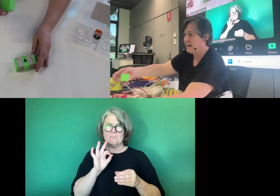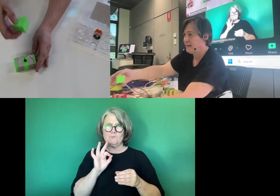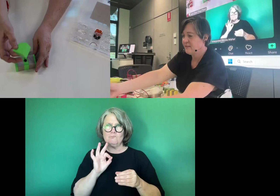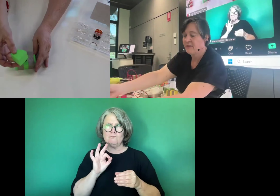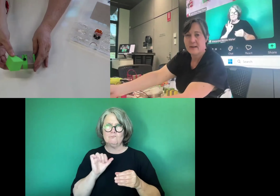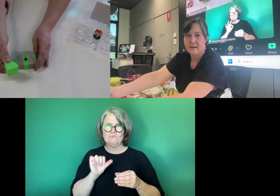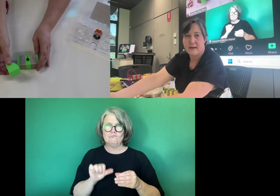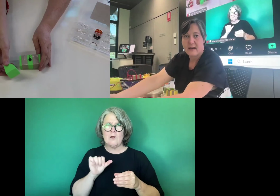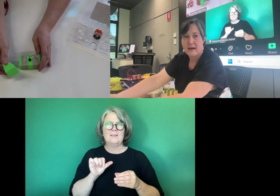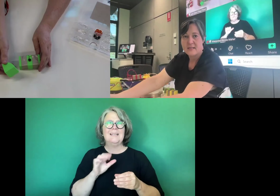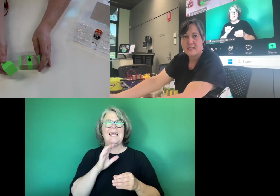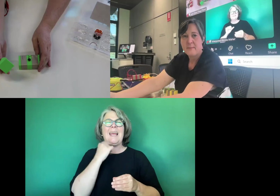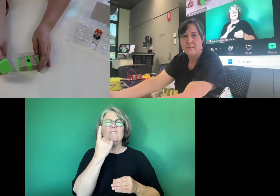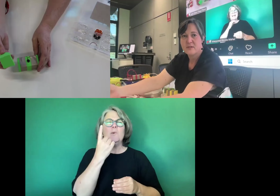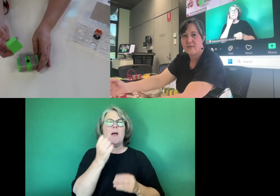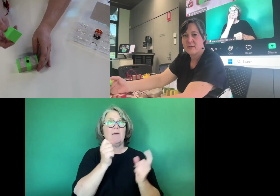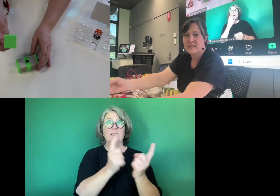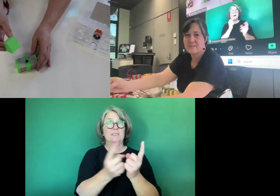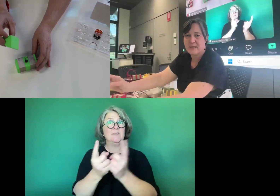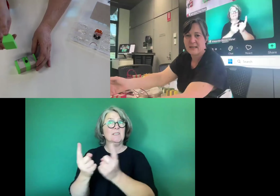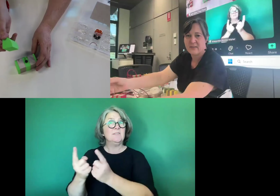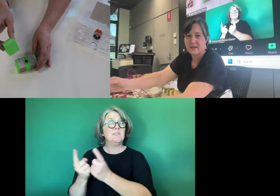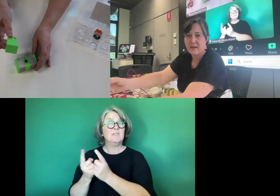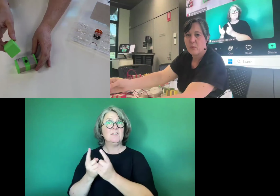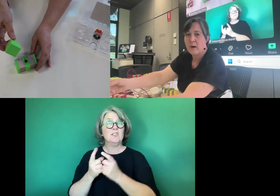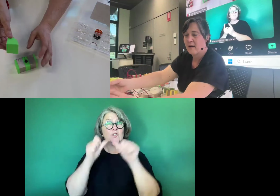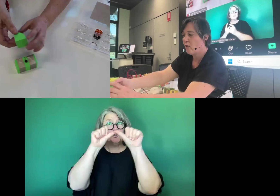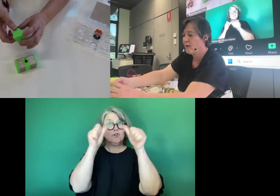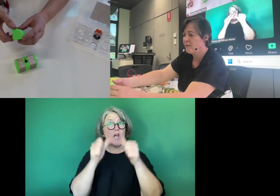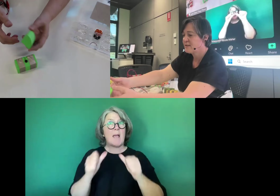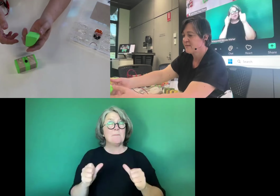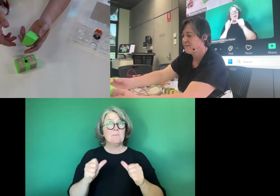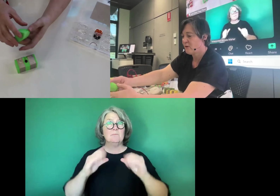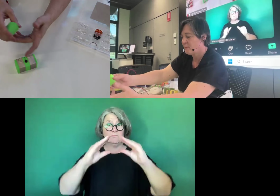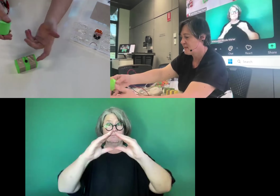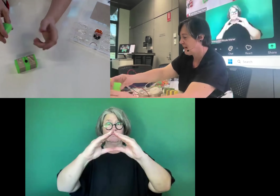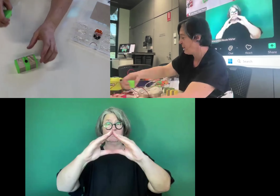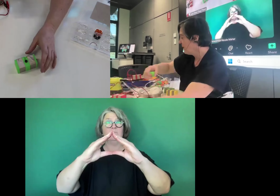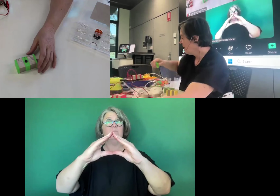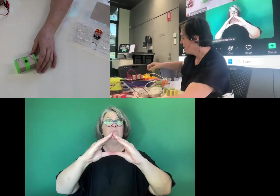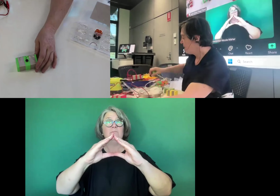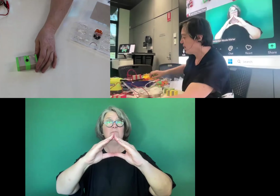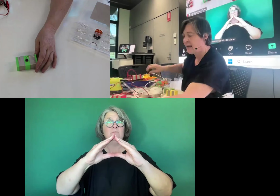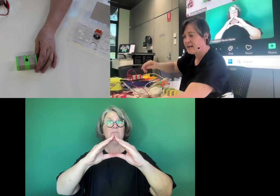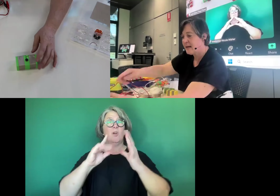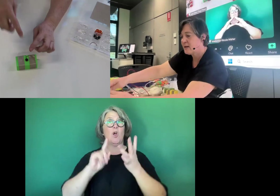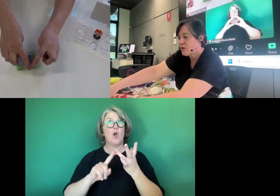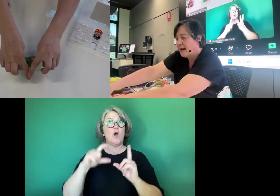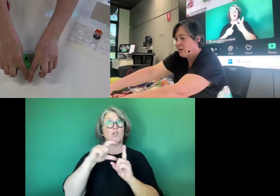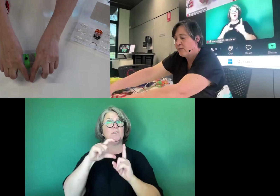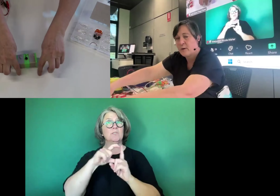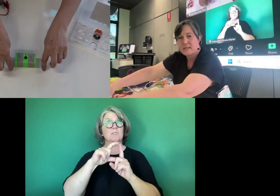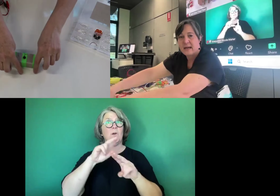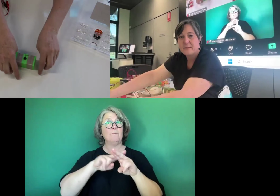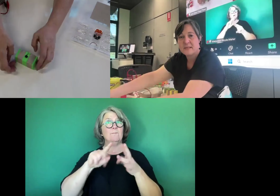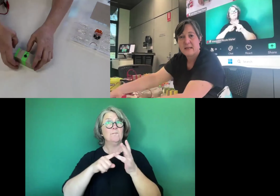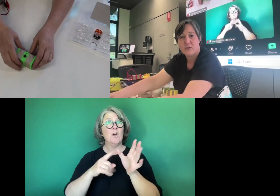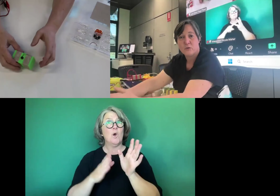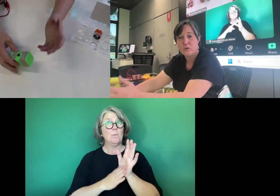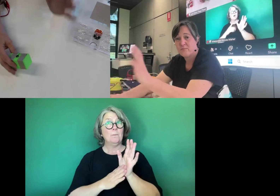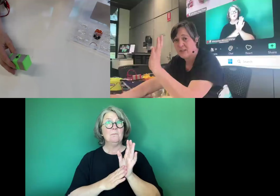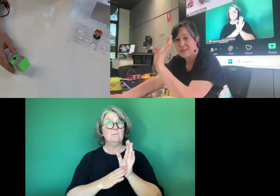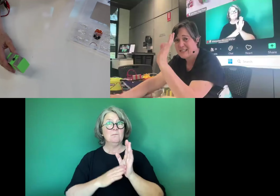have one in a different shape. So everyone's been given like one odd foam shape. You can actually get triangle foam